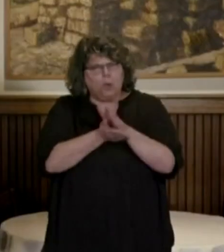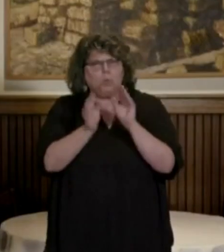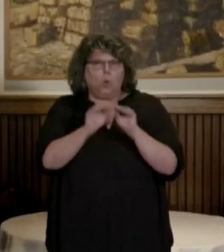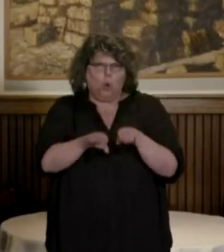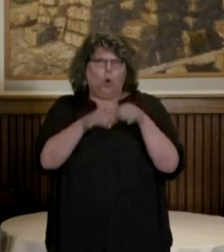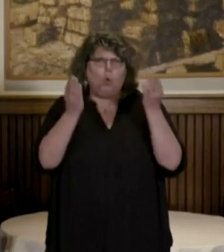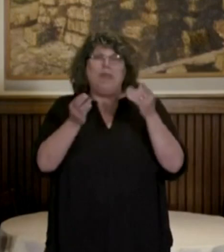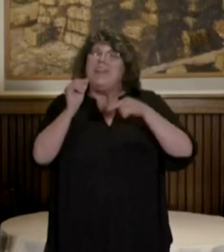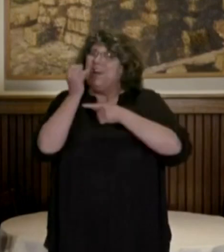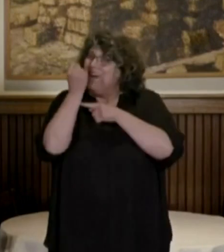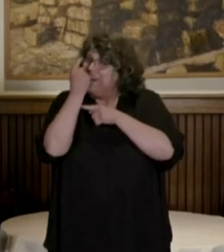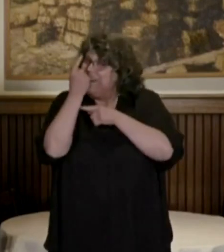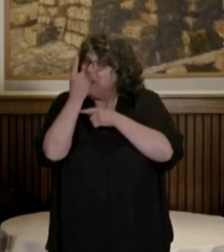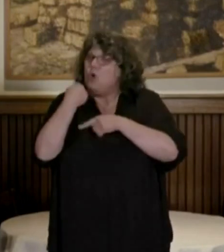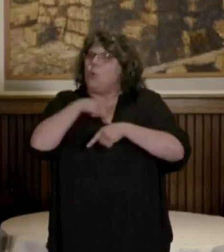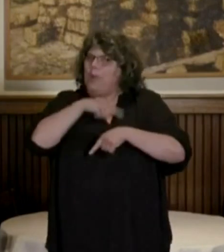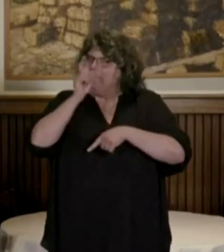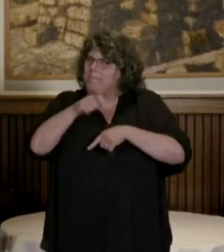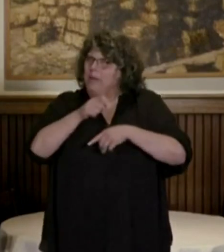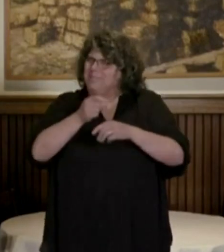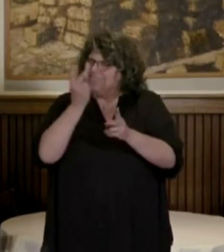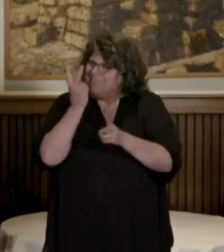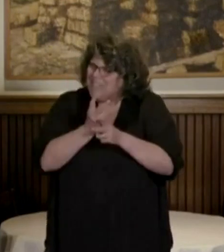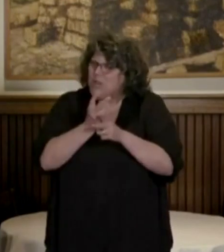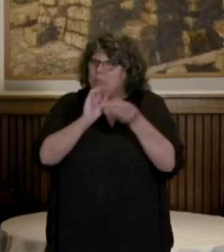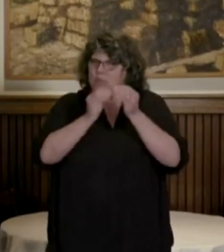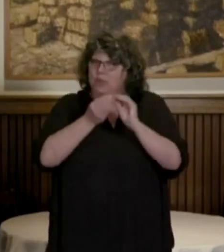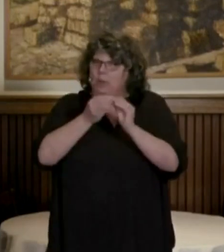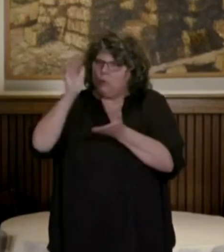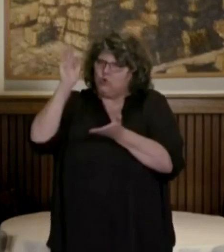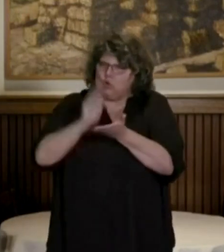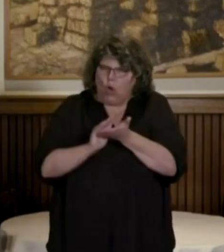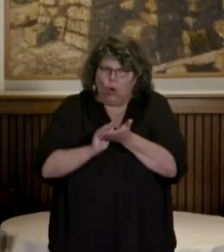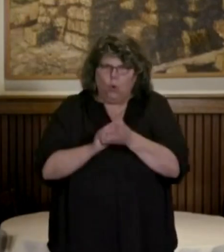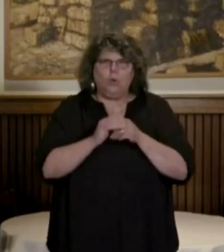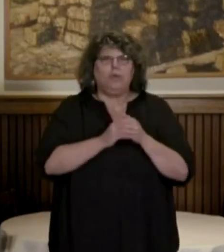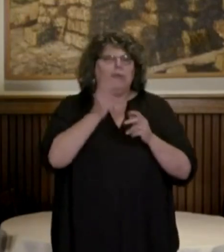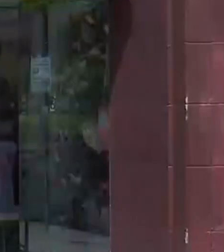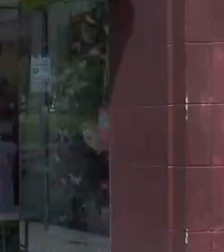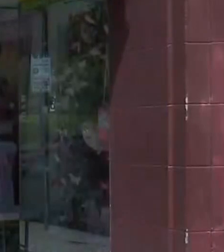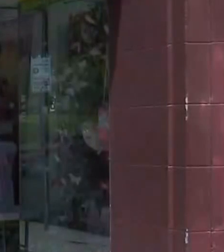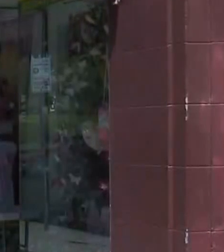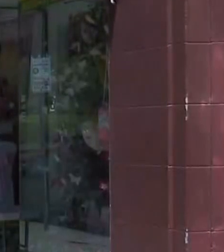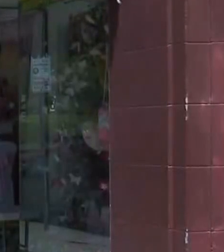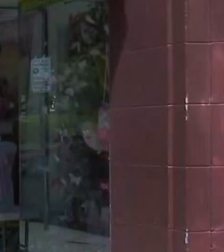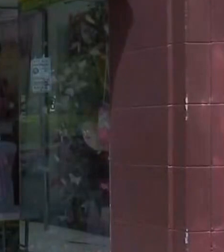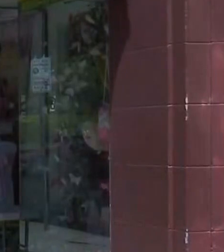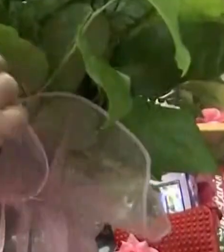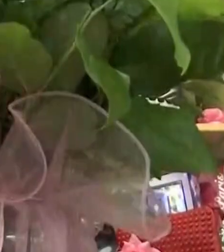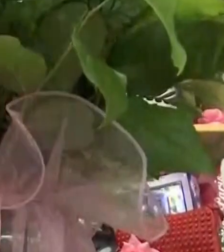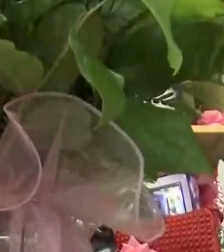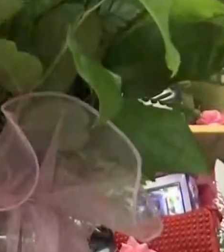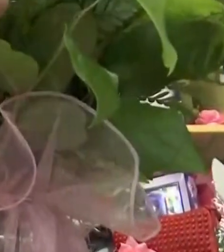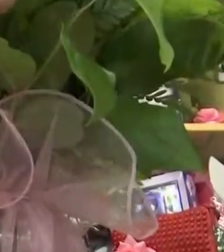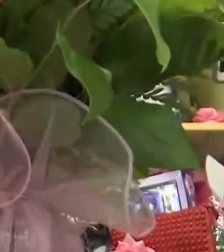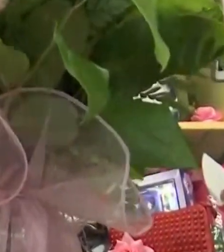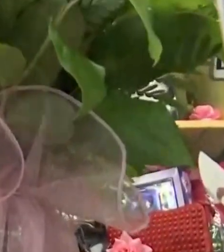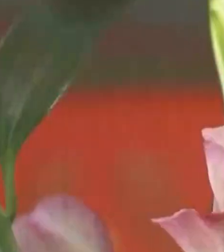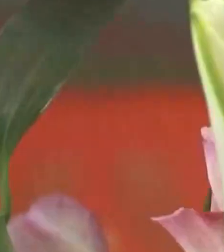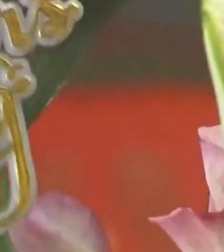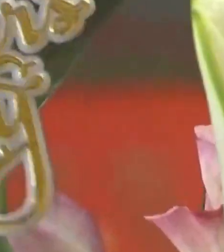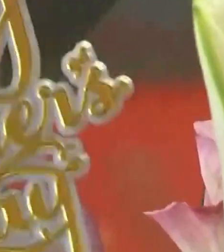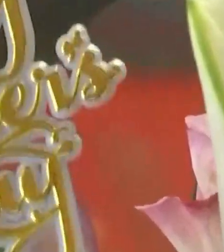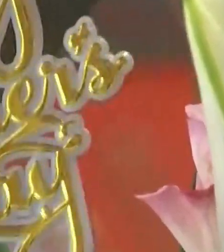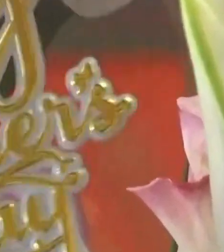statewide, hospitalizations have dropped in the past 2 weeks, and if things keep getting better, shopping could be allowed in store soon.